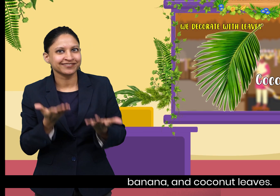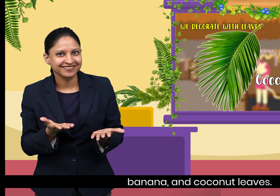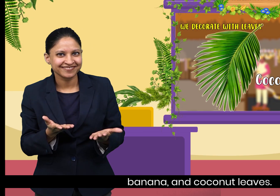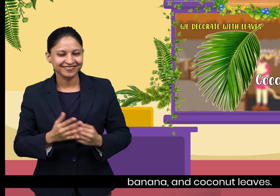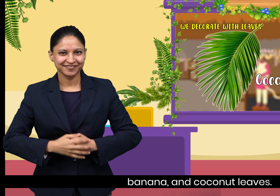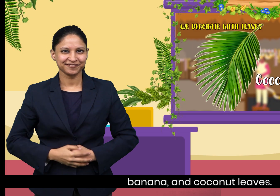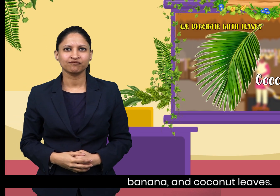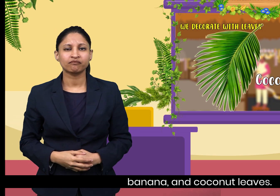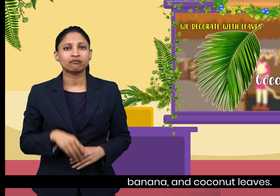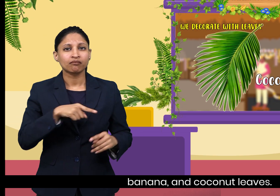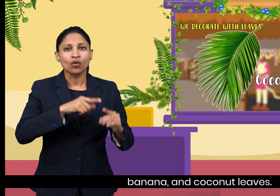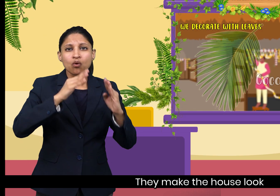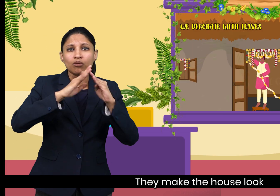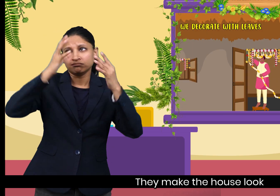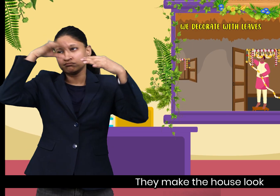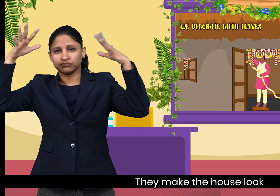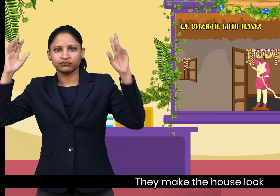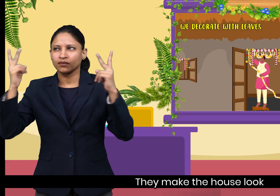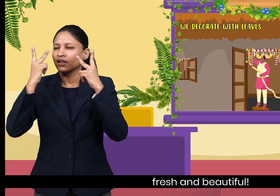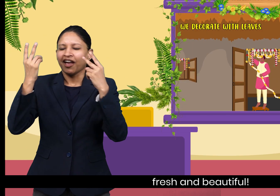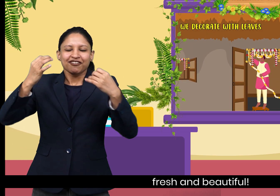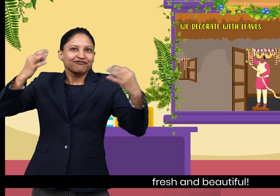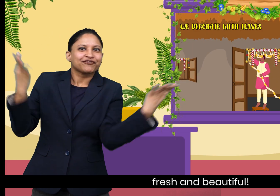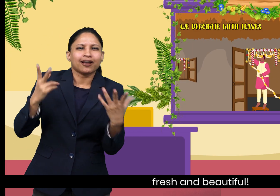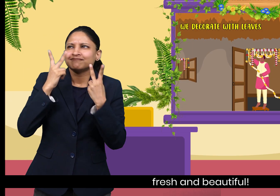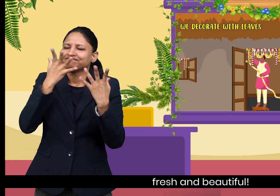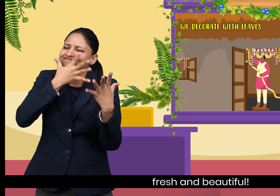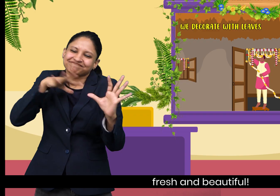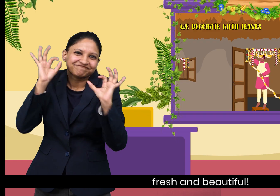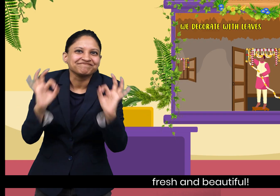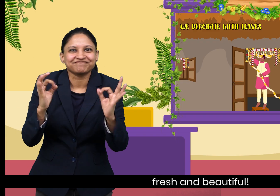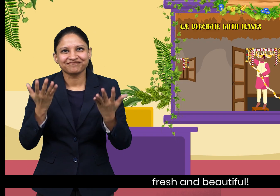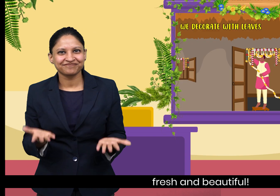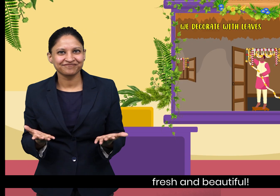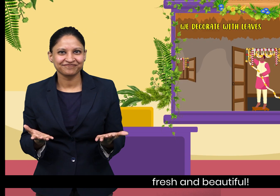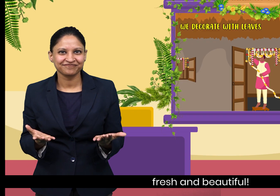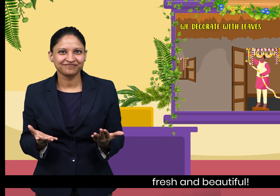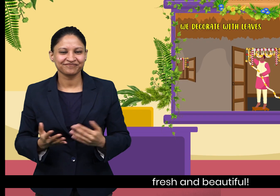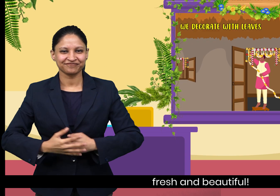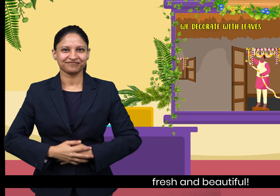leaves. They make the house look fresh and beautiful.